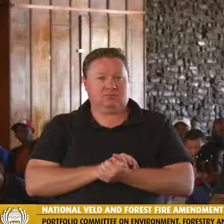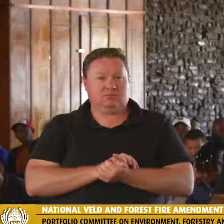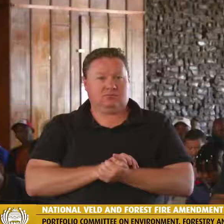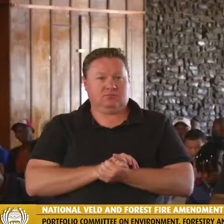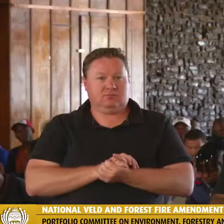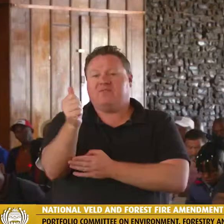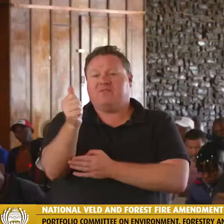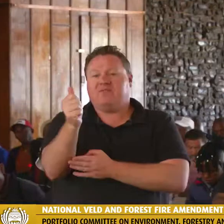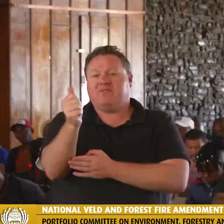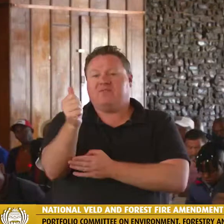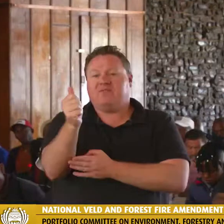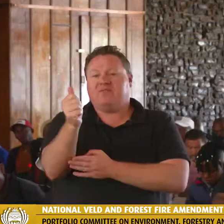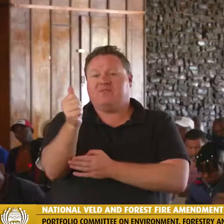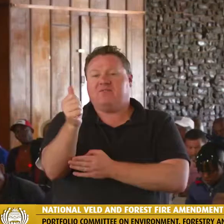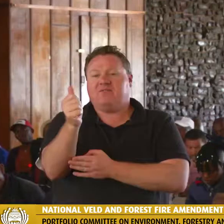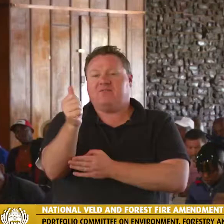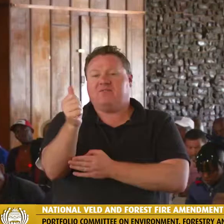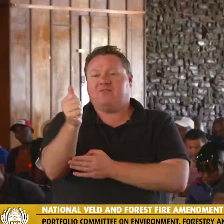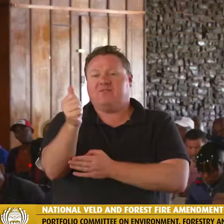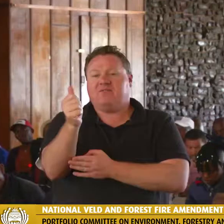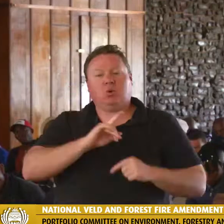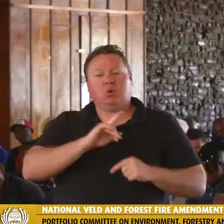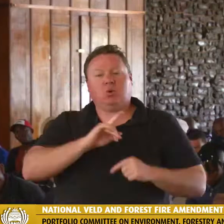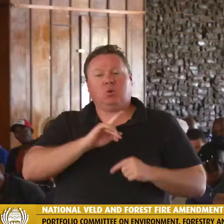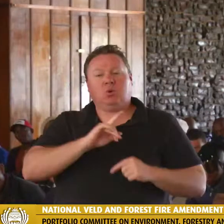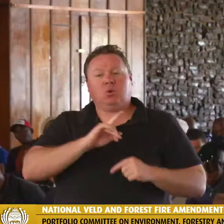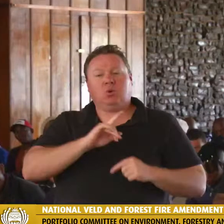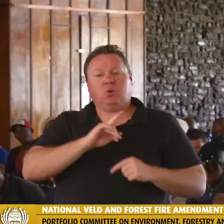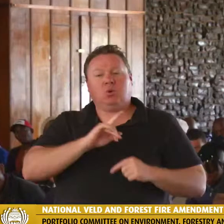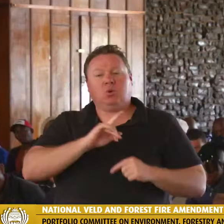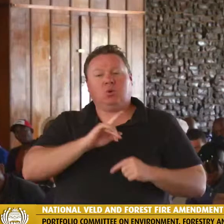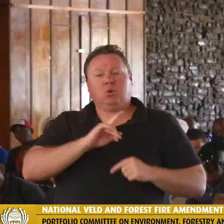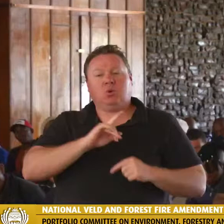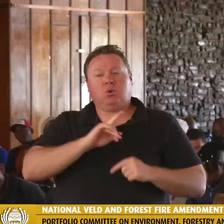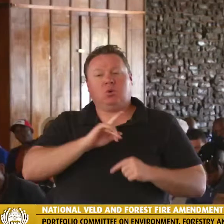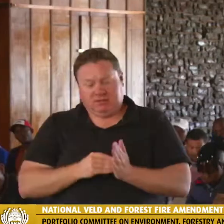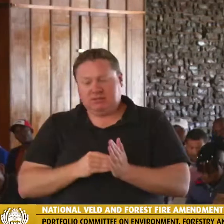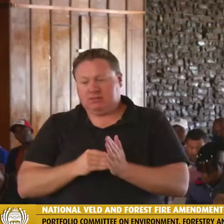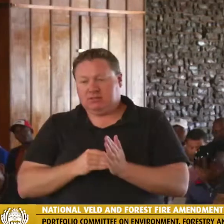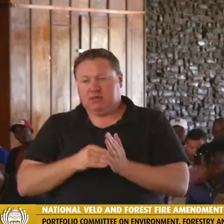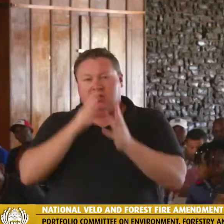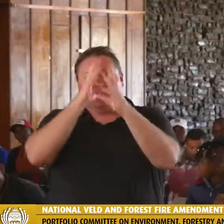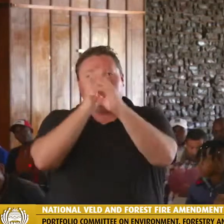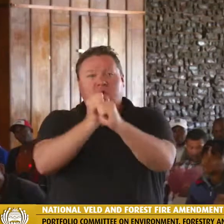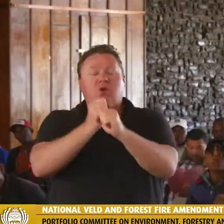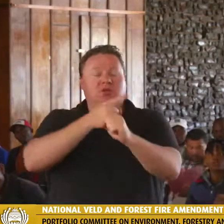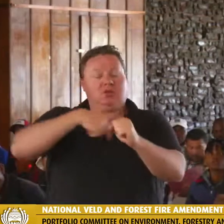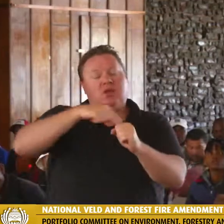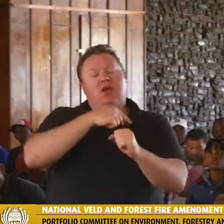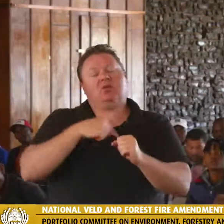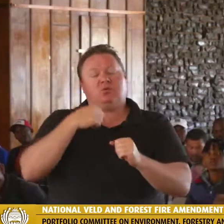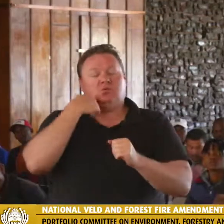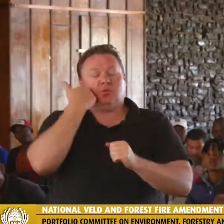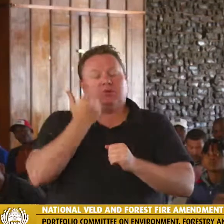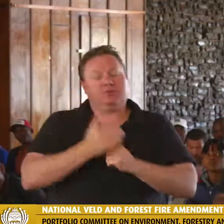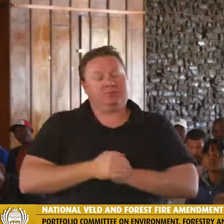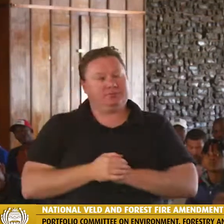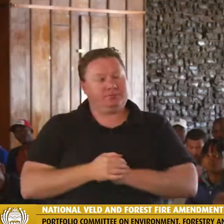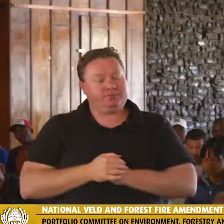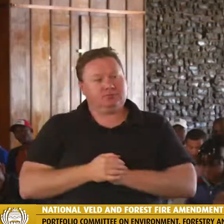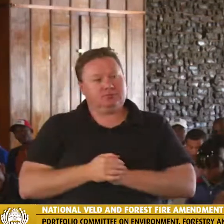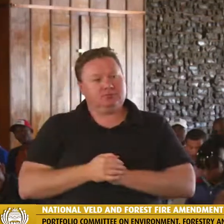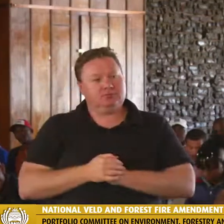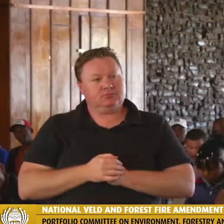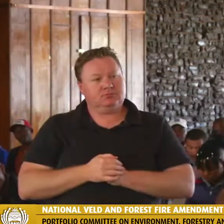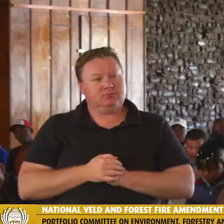things so that we can be able to implement these aims of the aims of this bill.